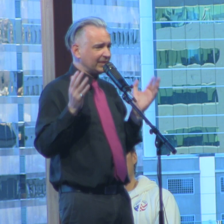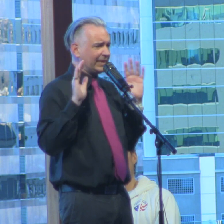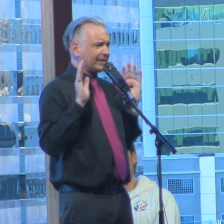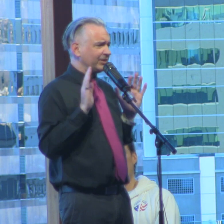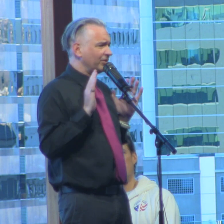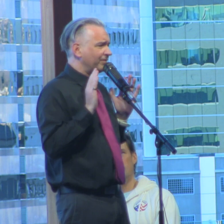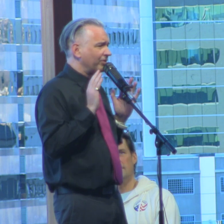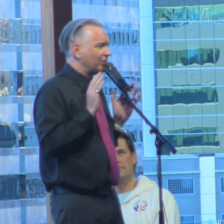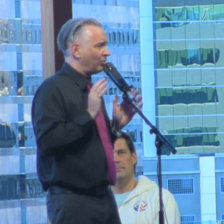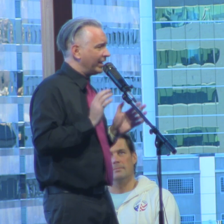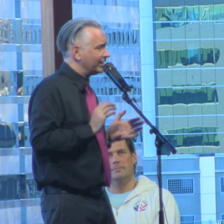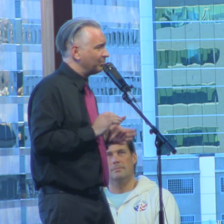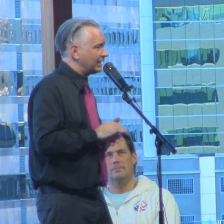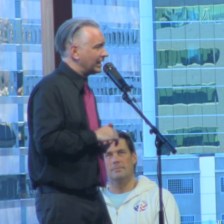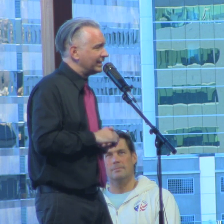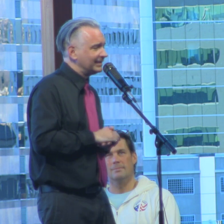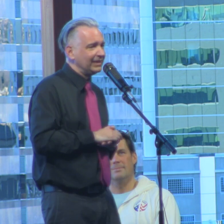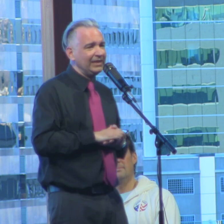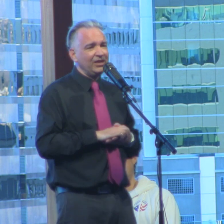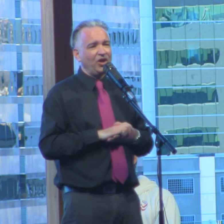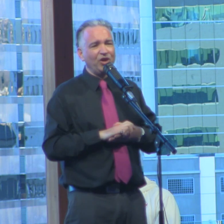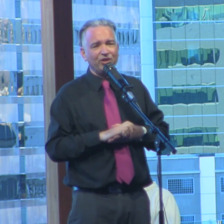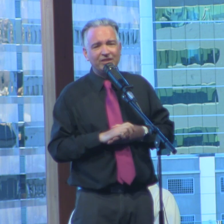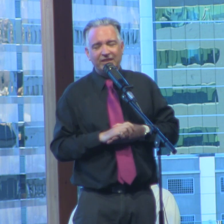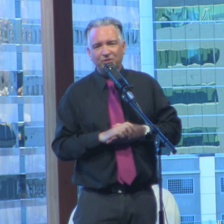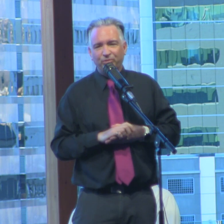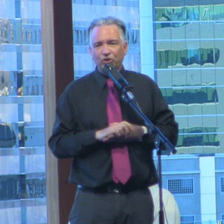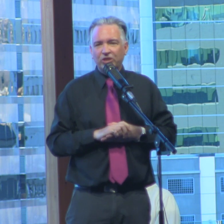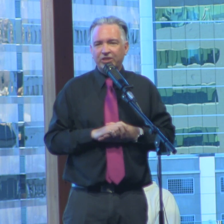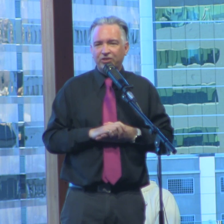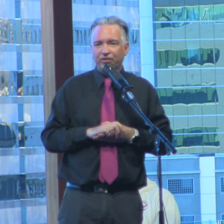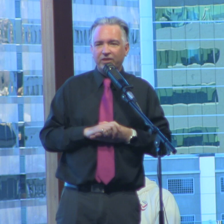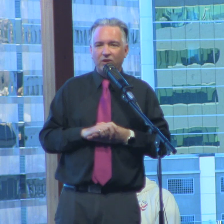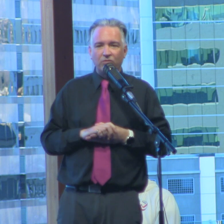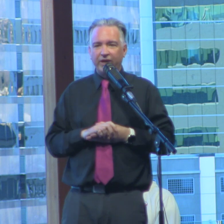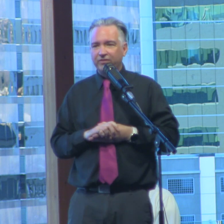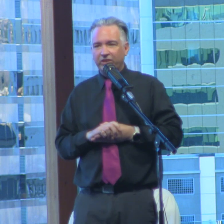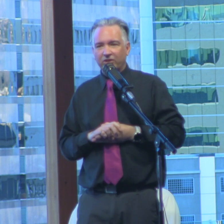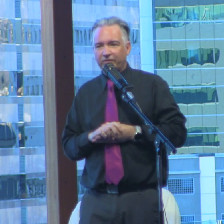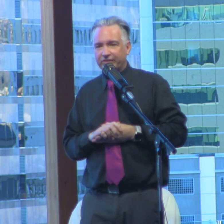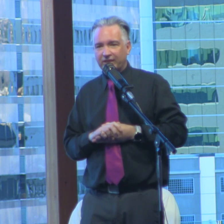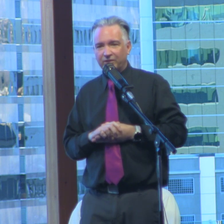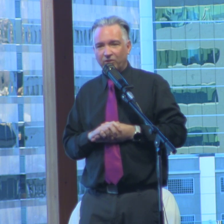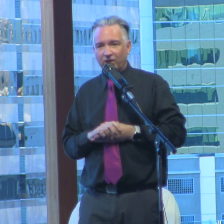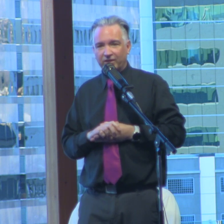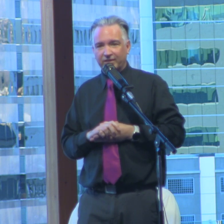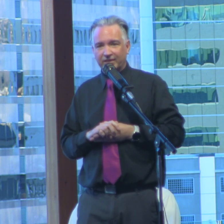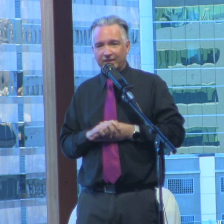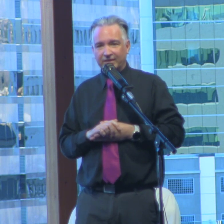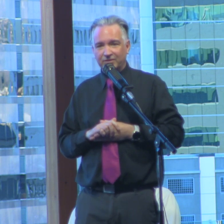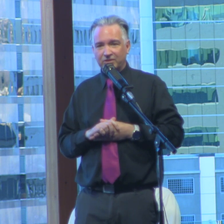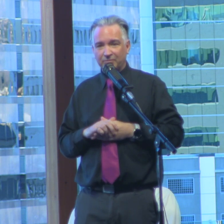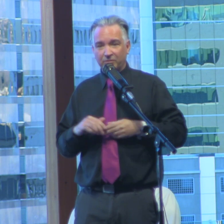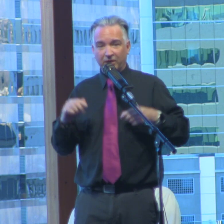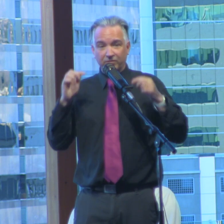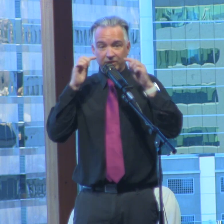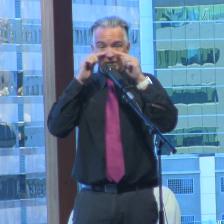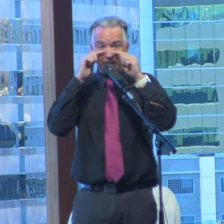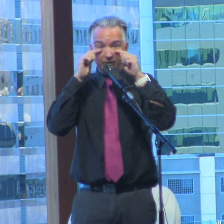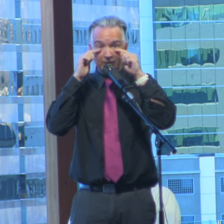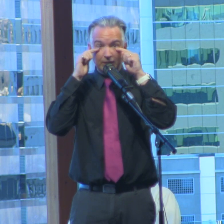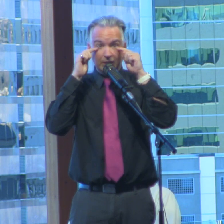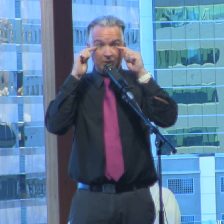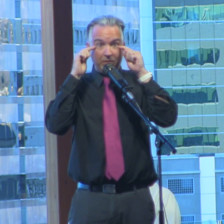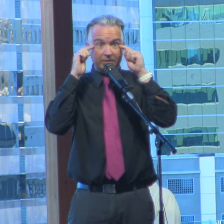Idaho. The psychics here are very quiet and polite. In Brooklyn, they are right there on the sidewalk, and some of them have